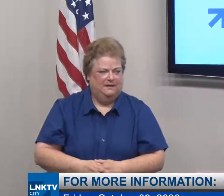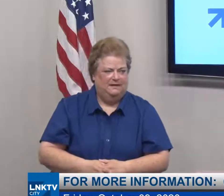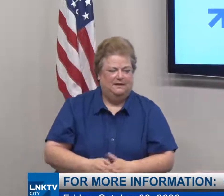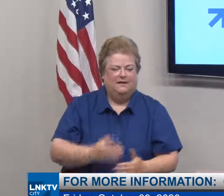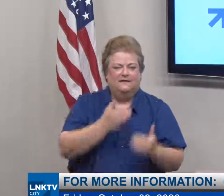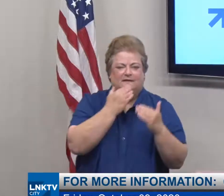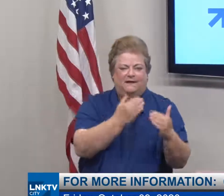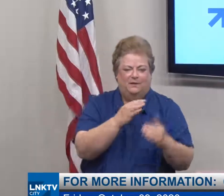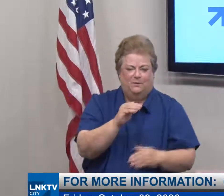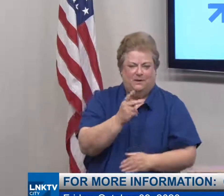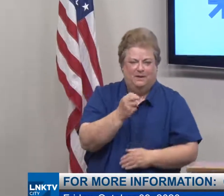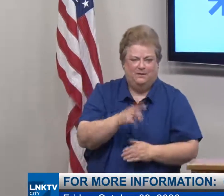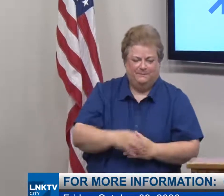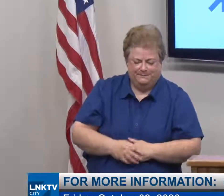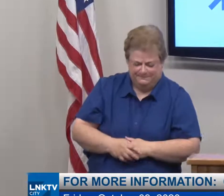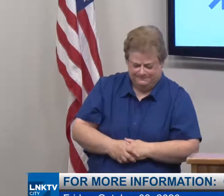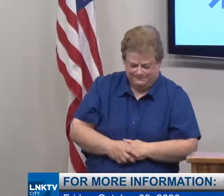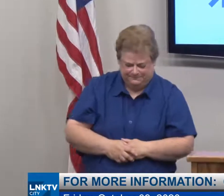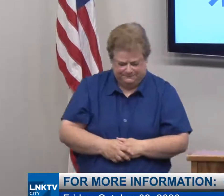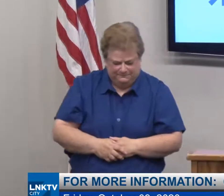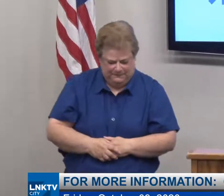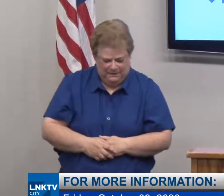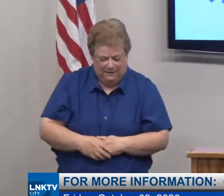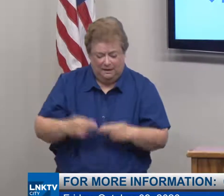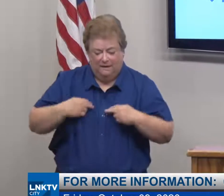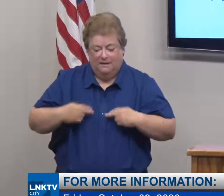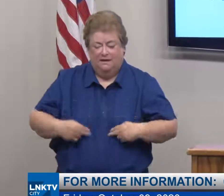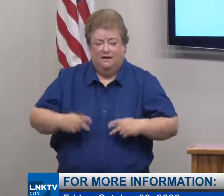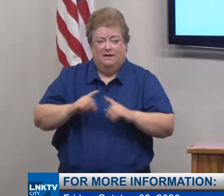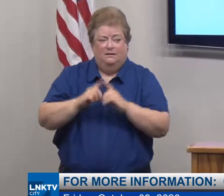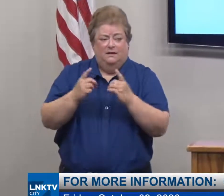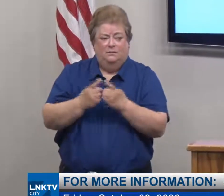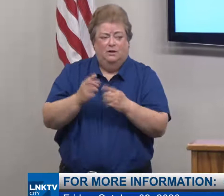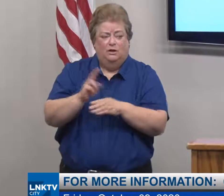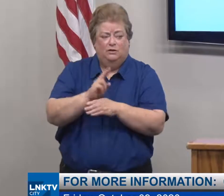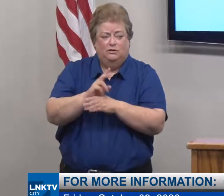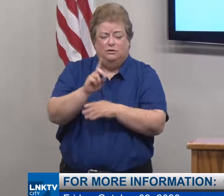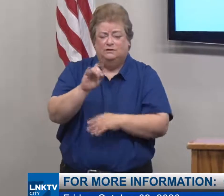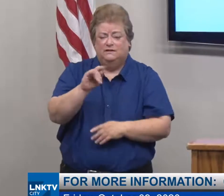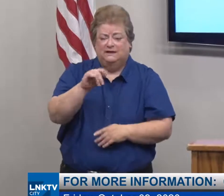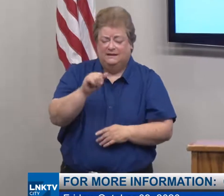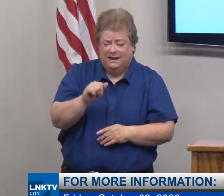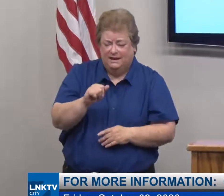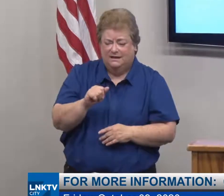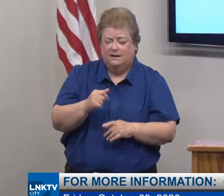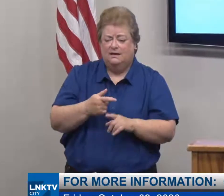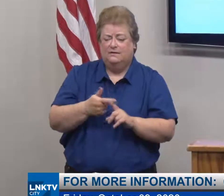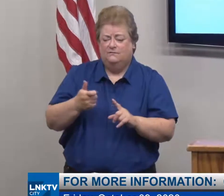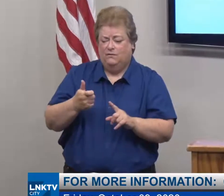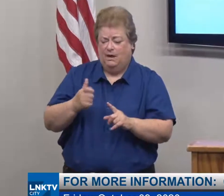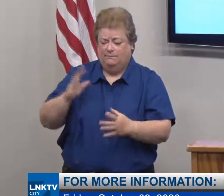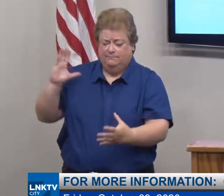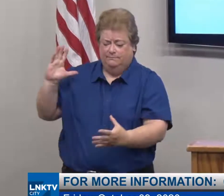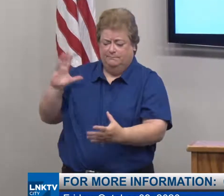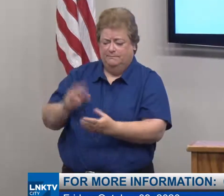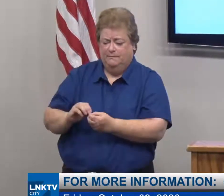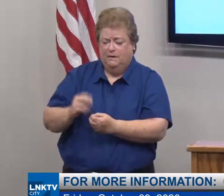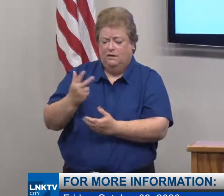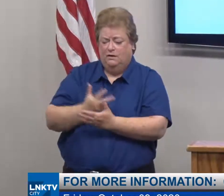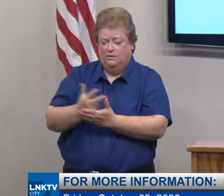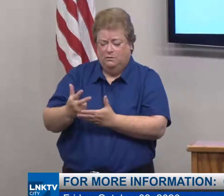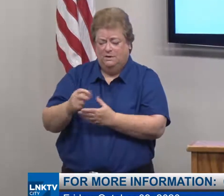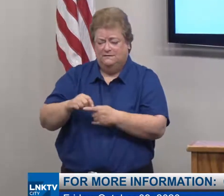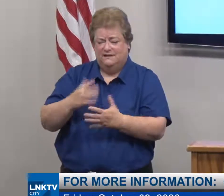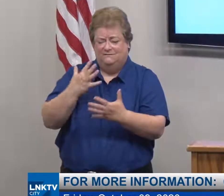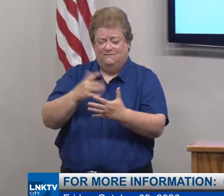Thank you, Mayor. The Health Department uses data and trends from the past 3 weeks in 5 primary areas